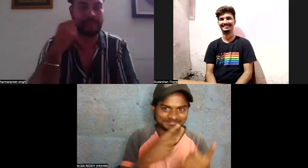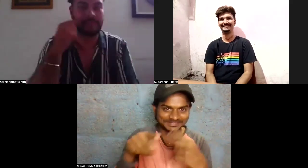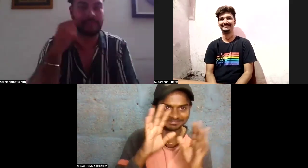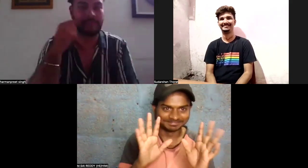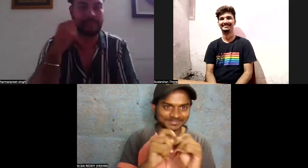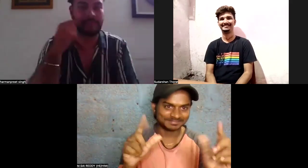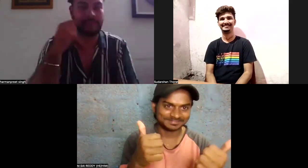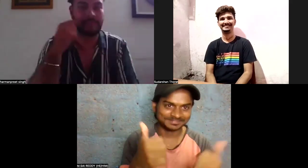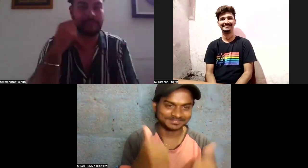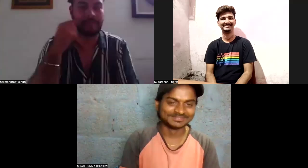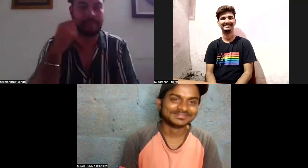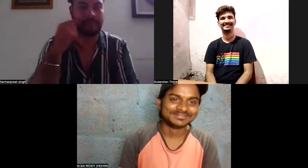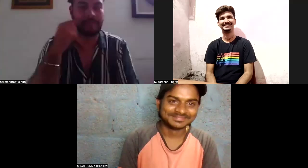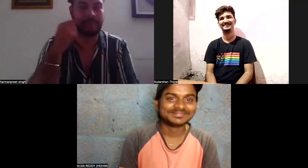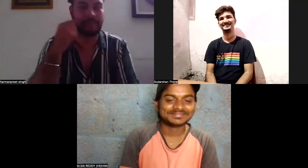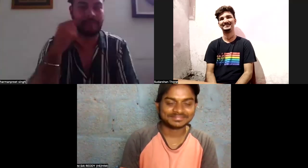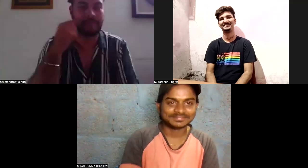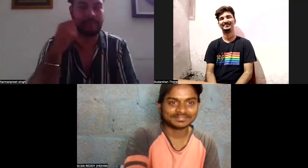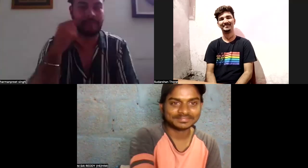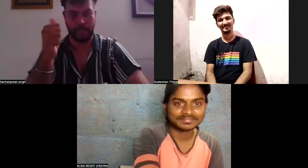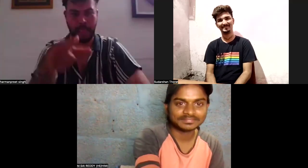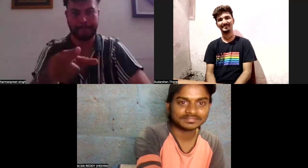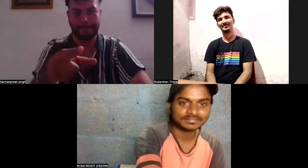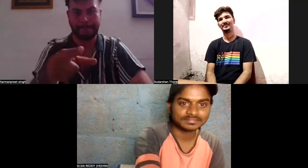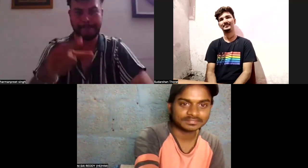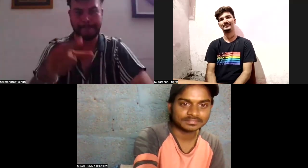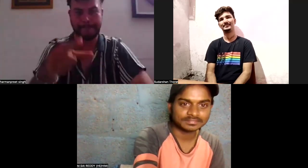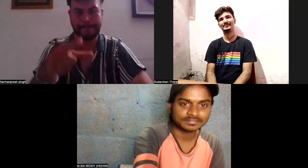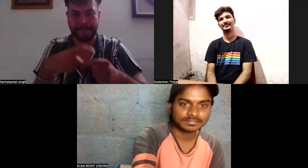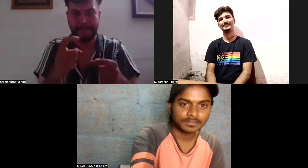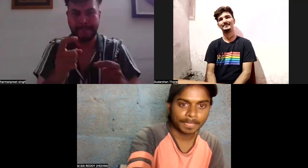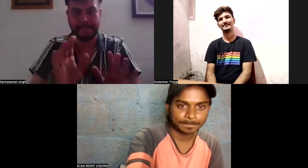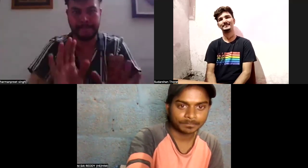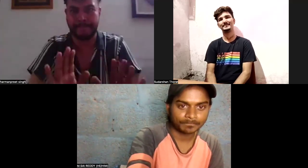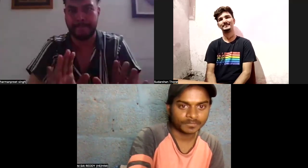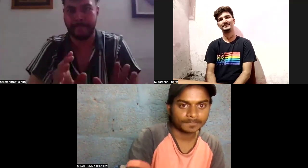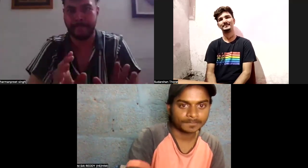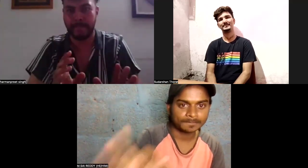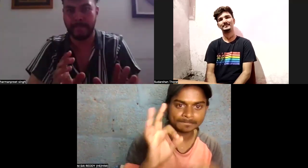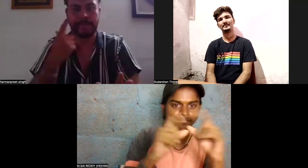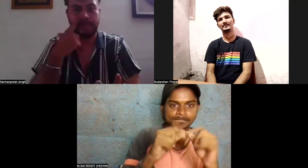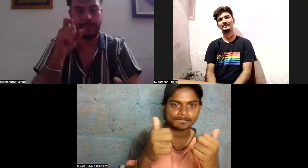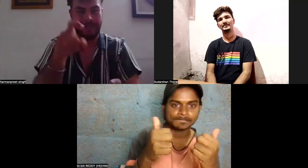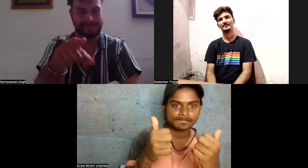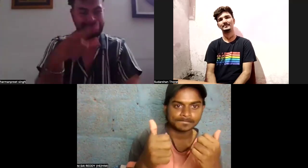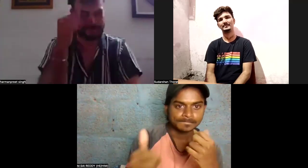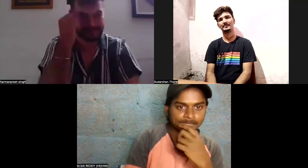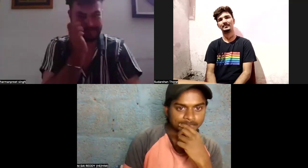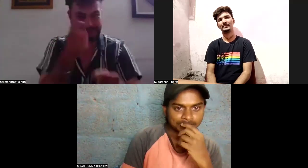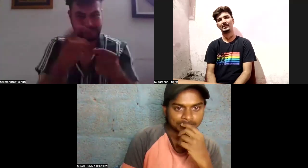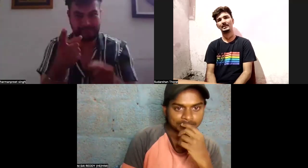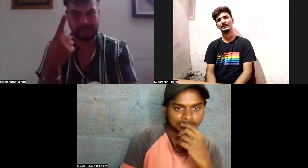My internet was patchy earlier. Now it's a little better. Hopefully, all of you can see me clearer this time.